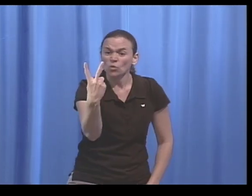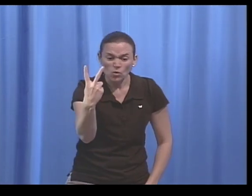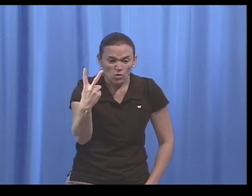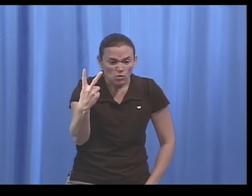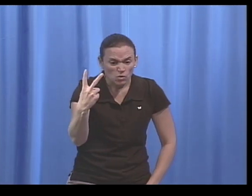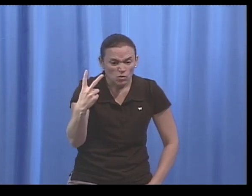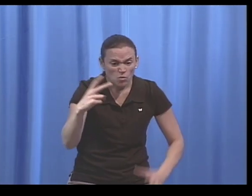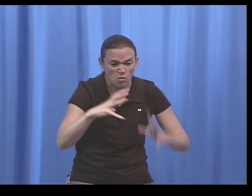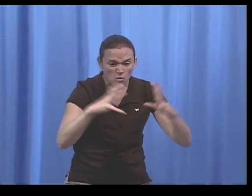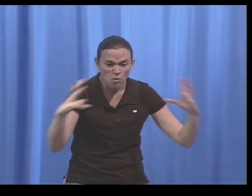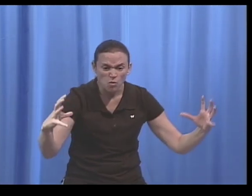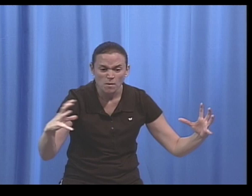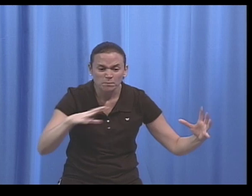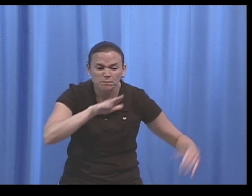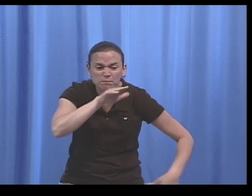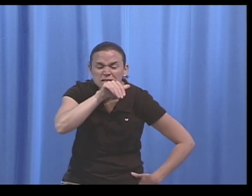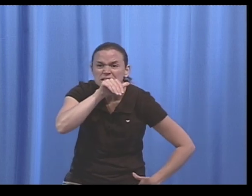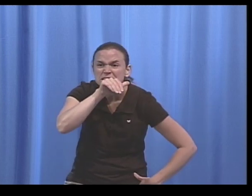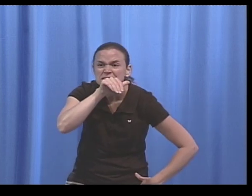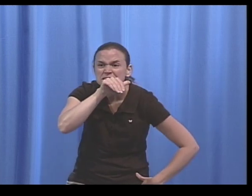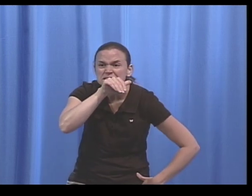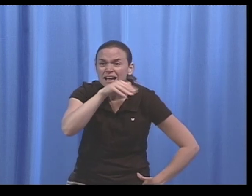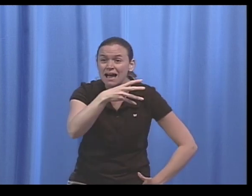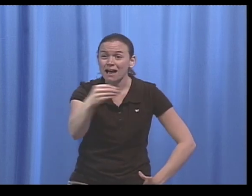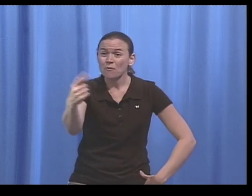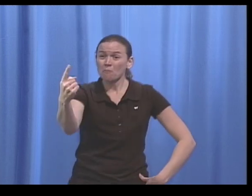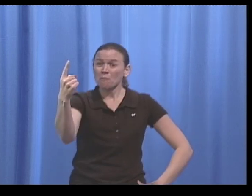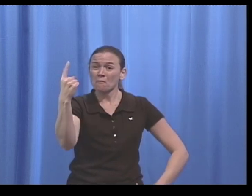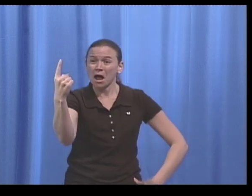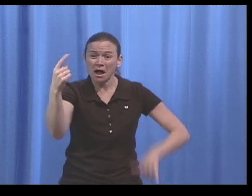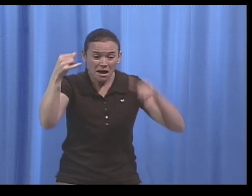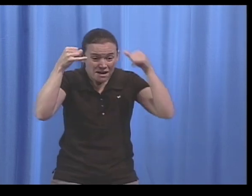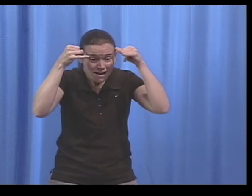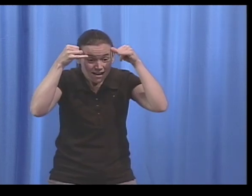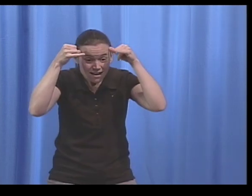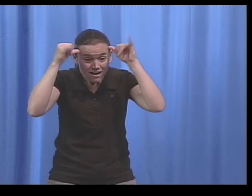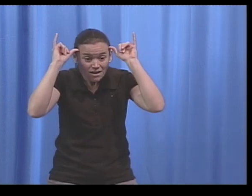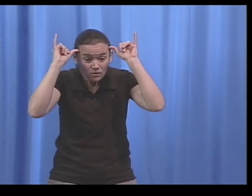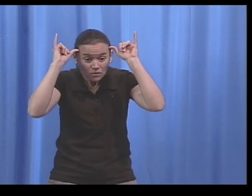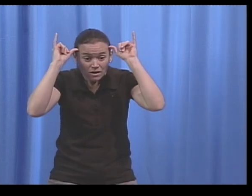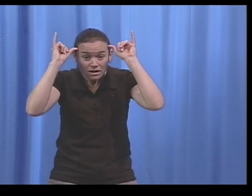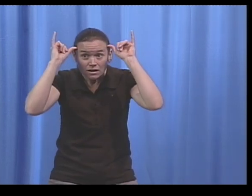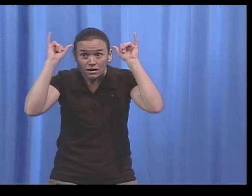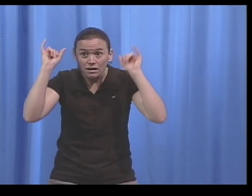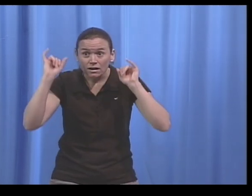after 2 whole pigs and 1 cow.